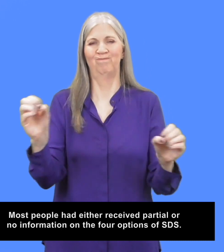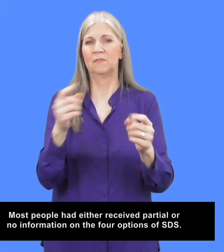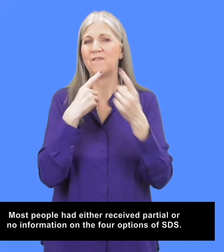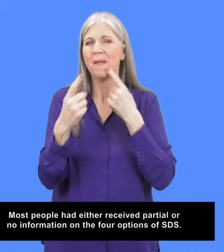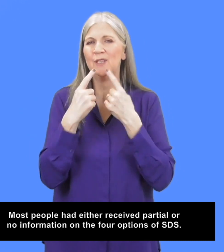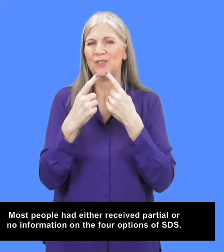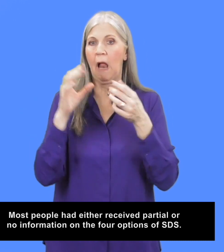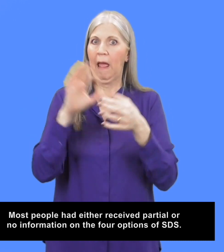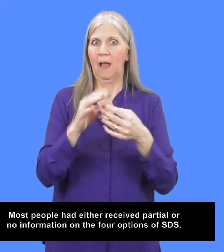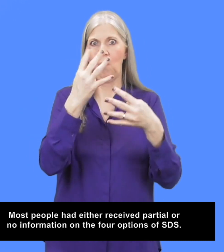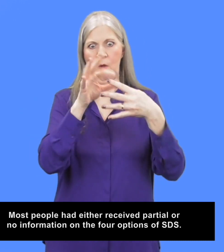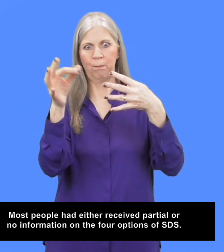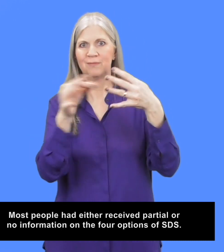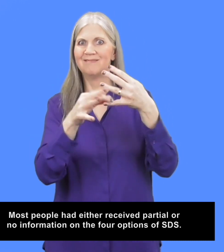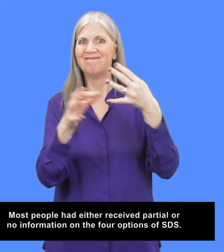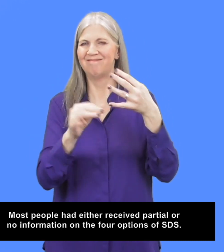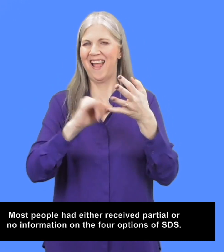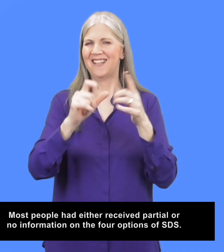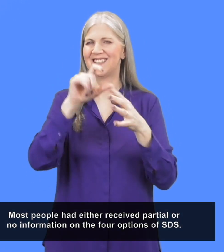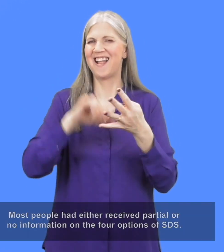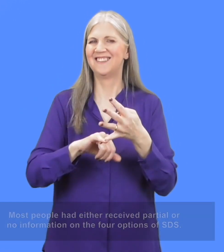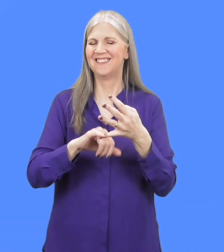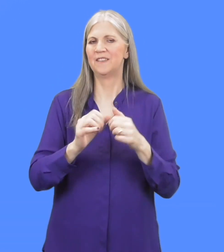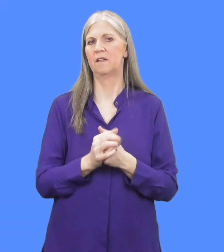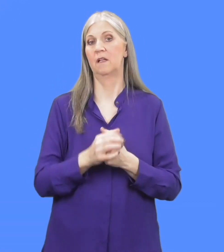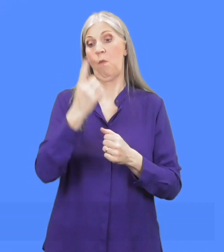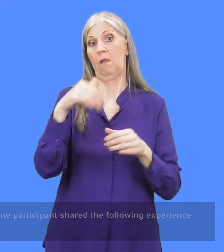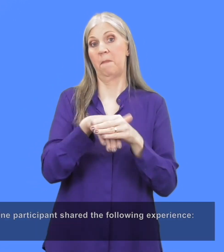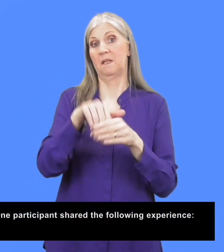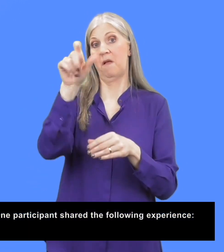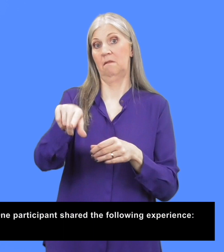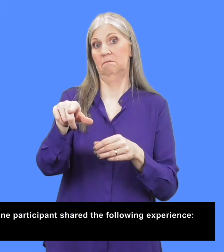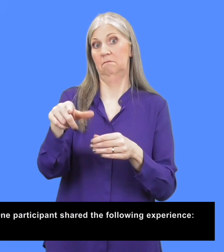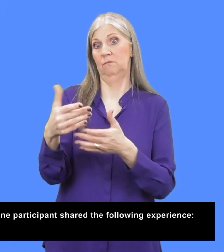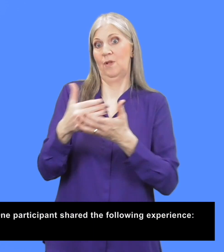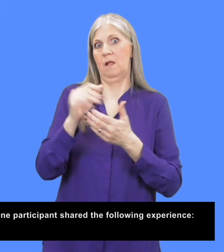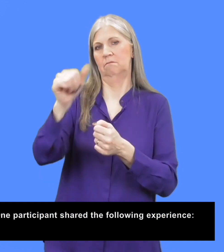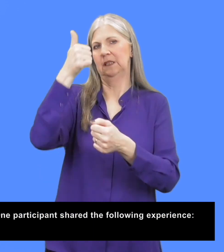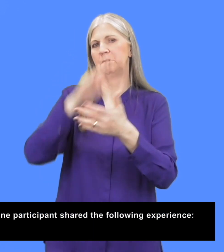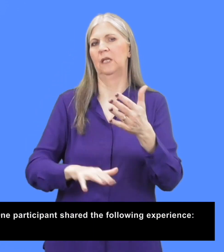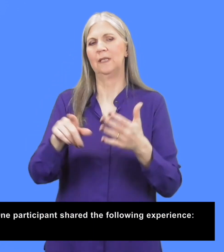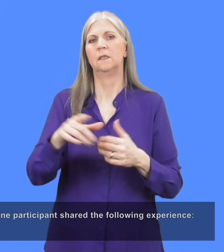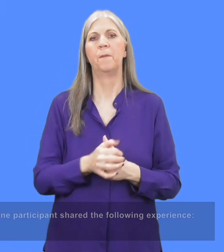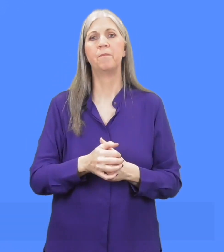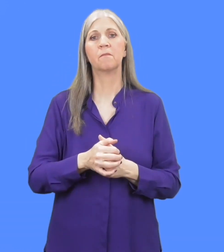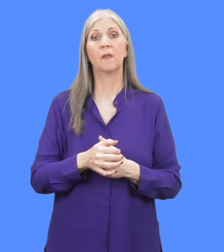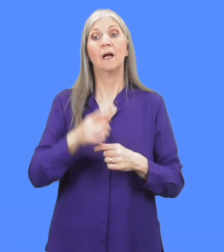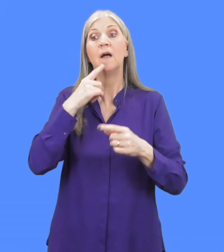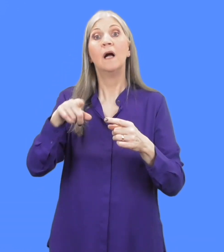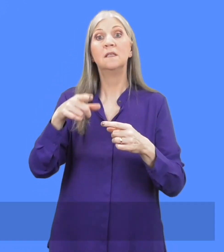on the 4 options of SDS. One participant shared the following experience. "We really